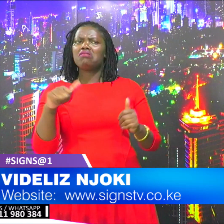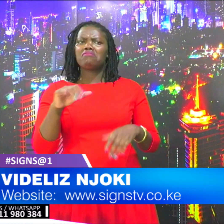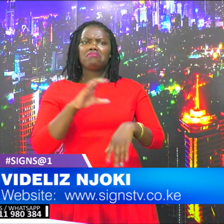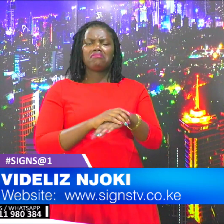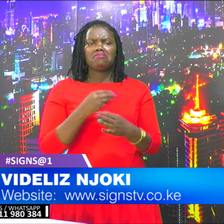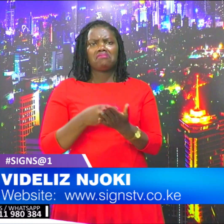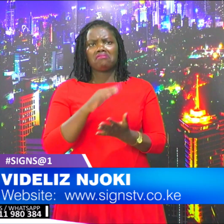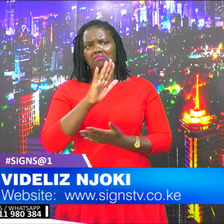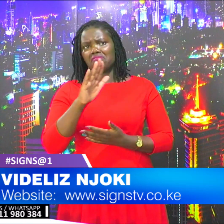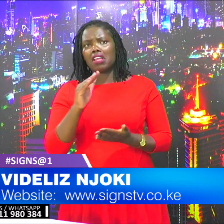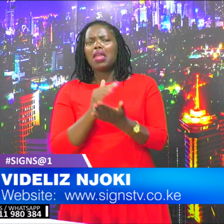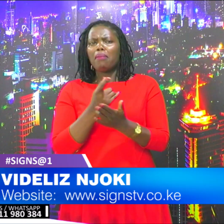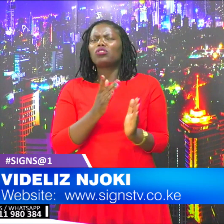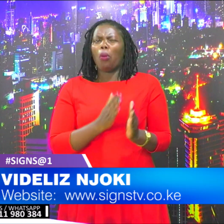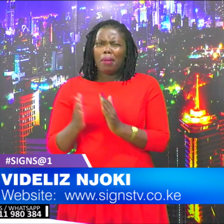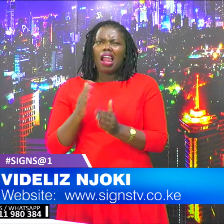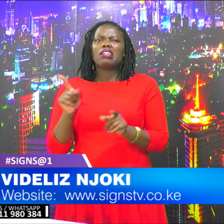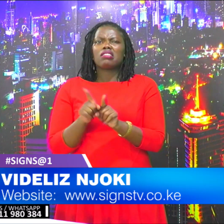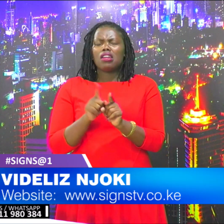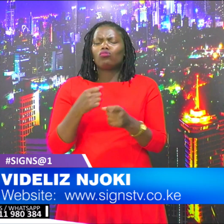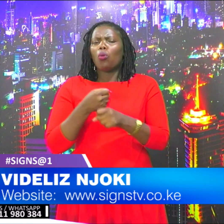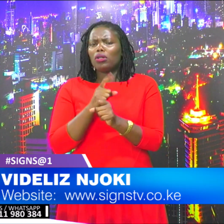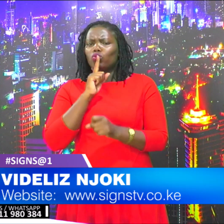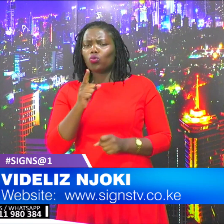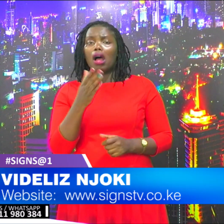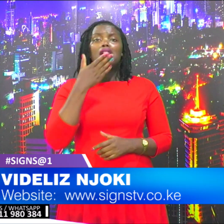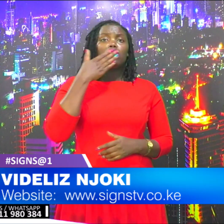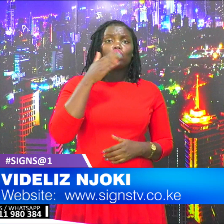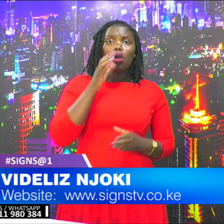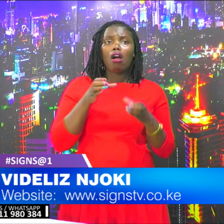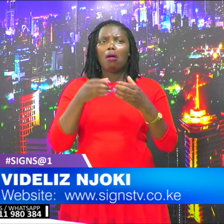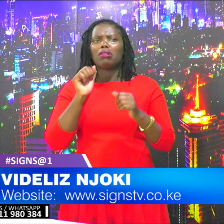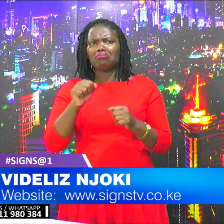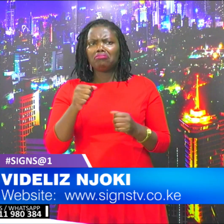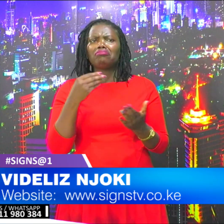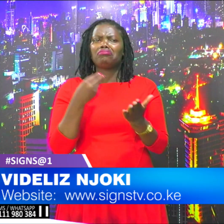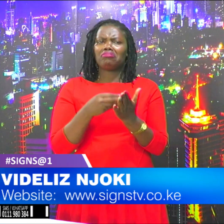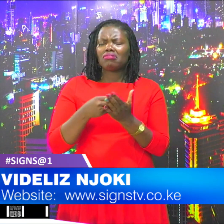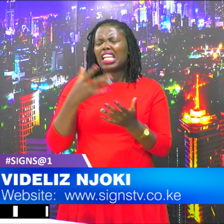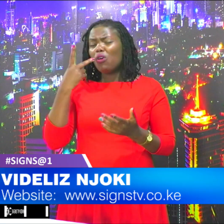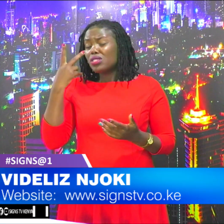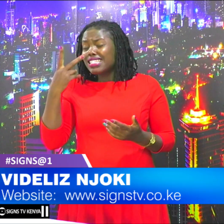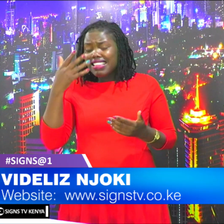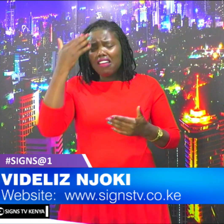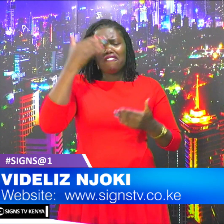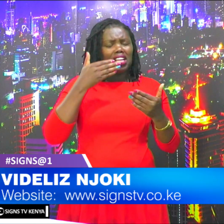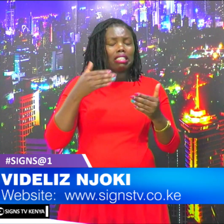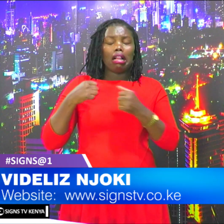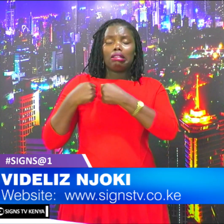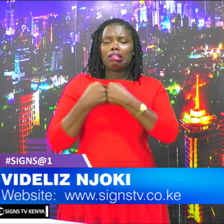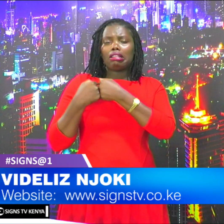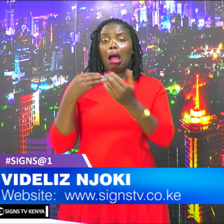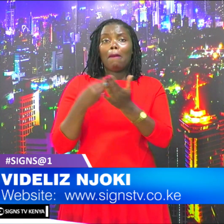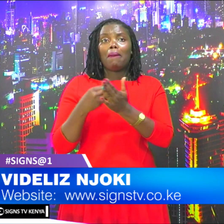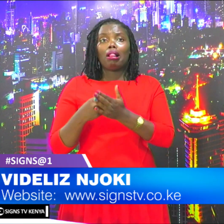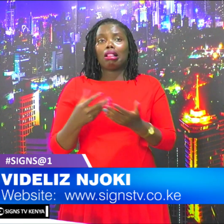Ruto has said that the government will pay sugarcane farmers in the Nyanza region who have not yet to receive their dues as part